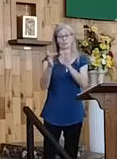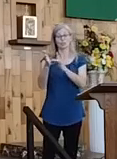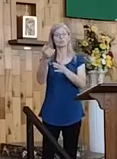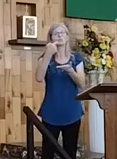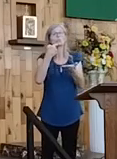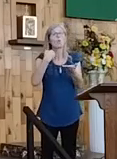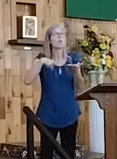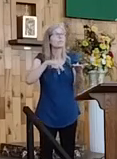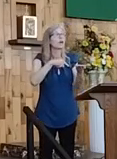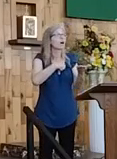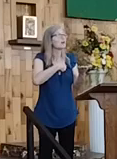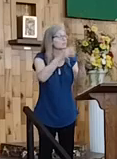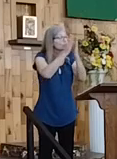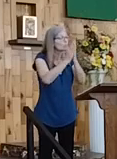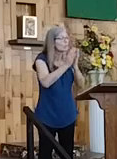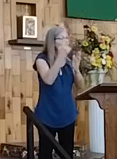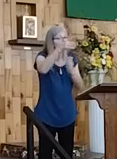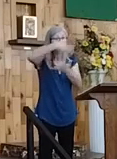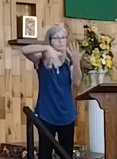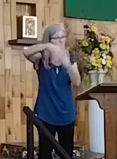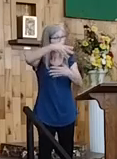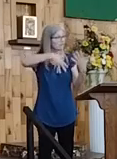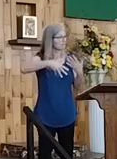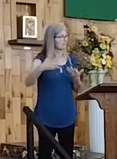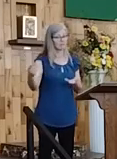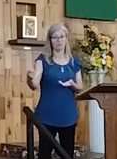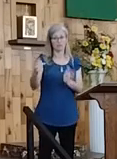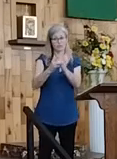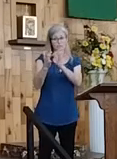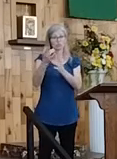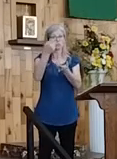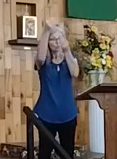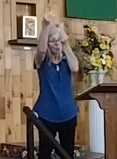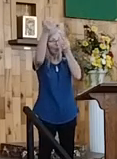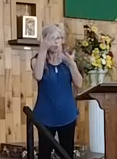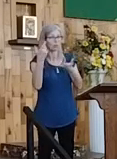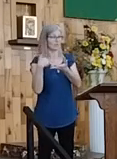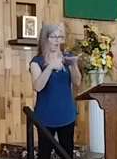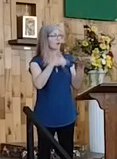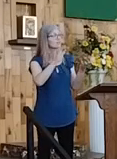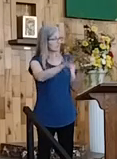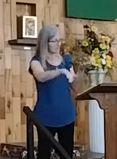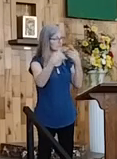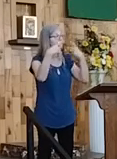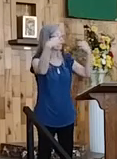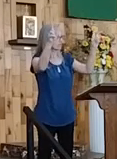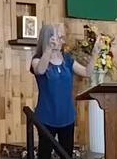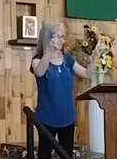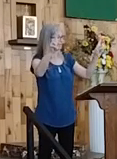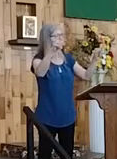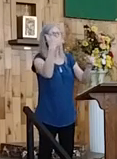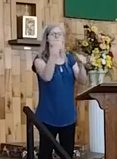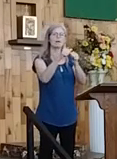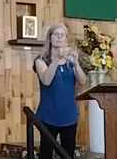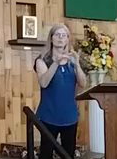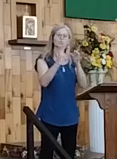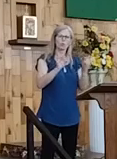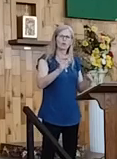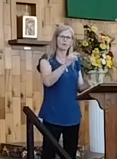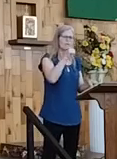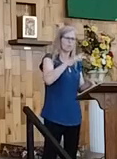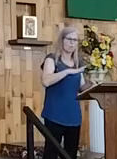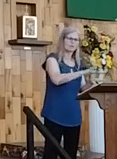intercede for one another. And Jesus told us that that is effective. You remember the story of the widow who